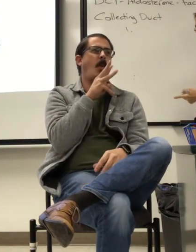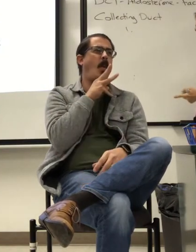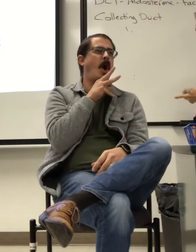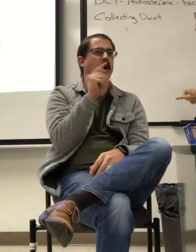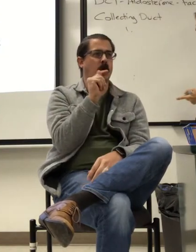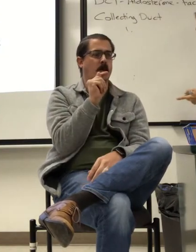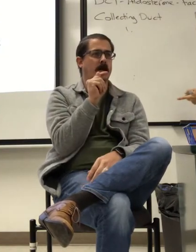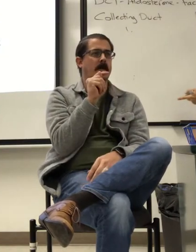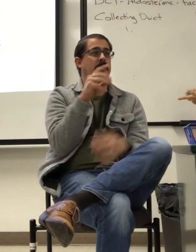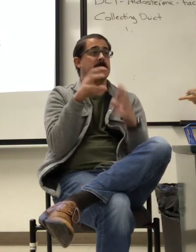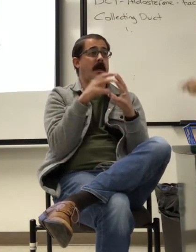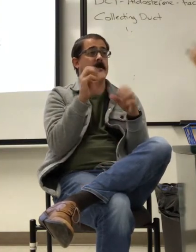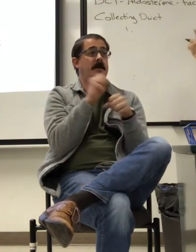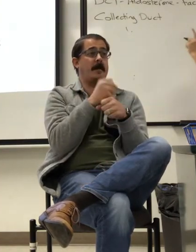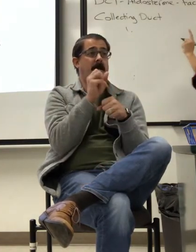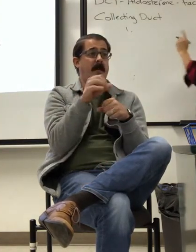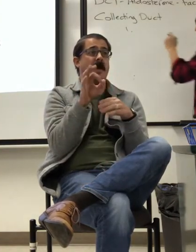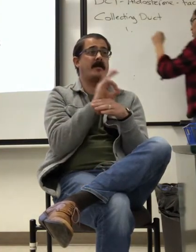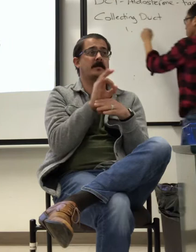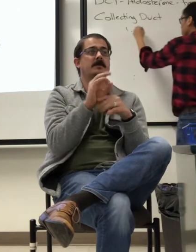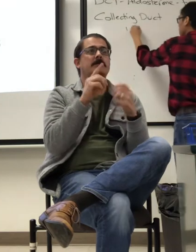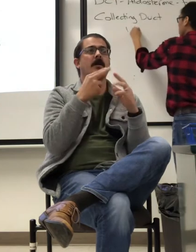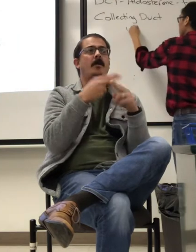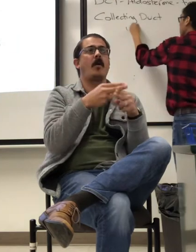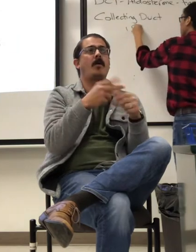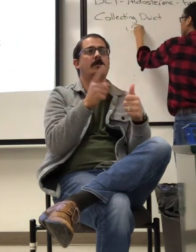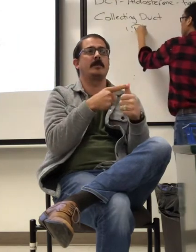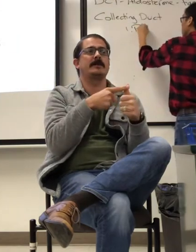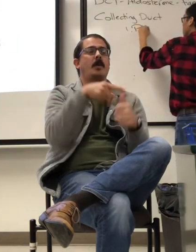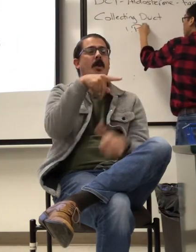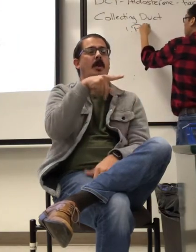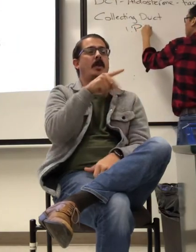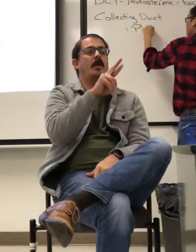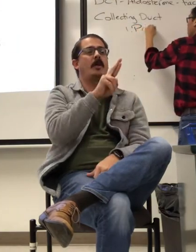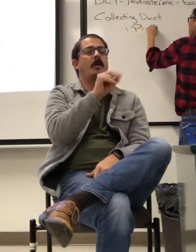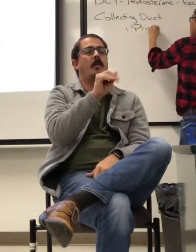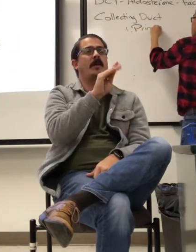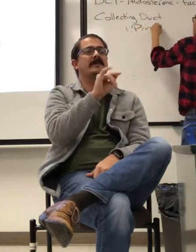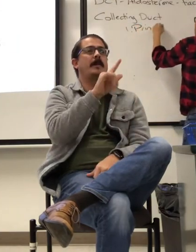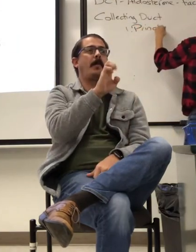that function are the principal cells.